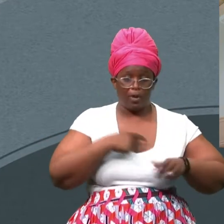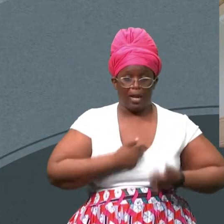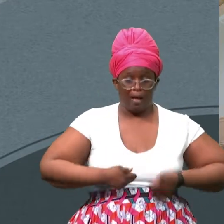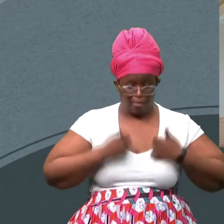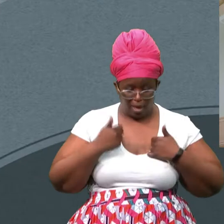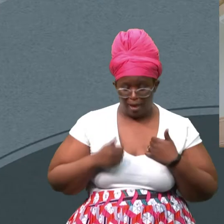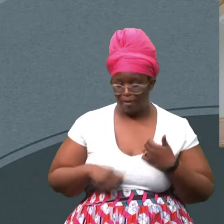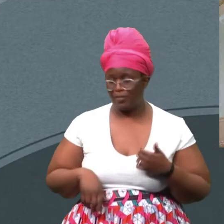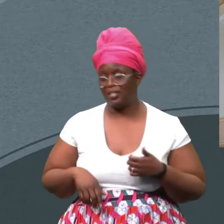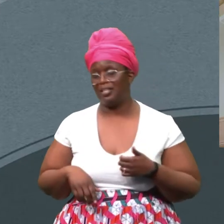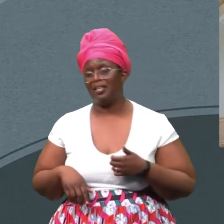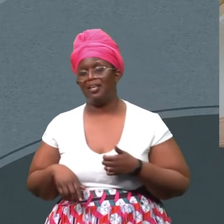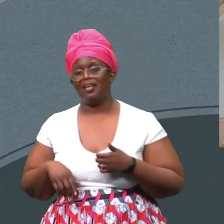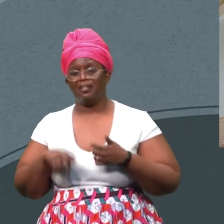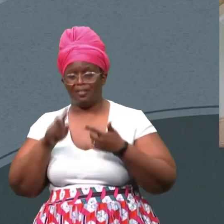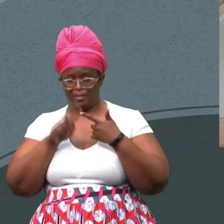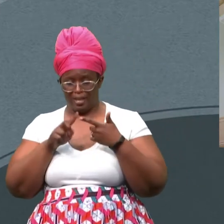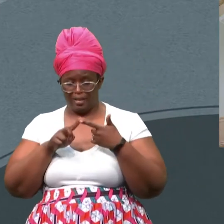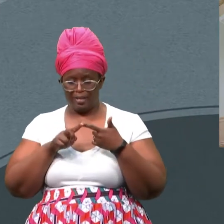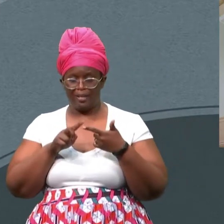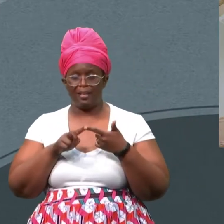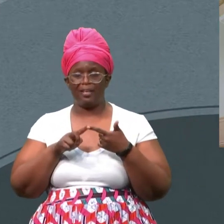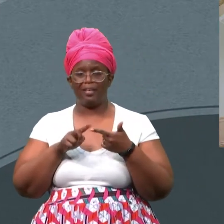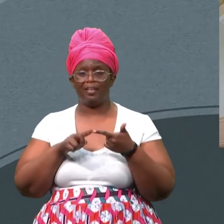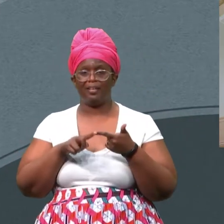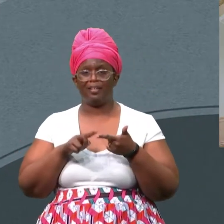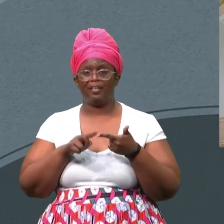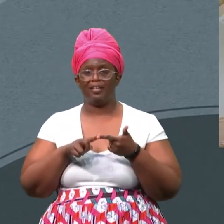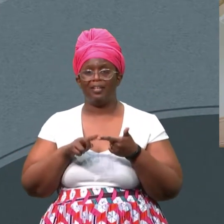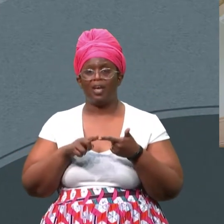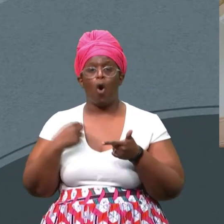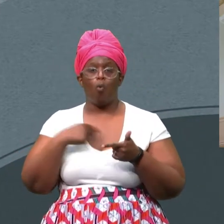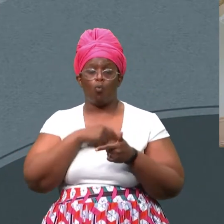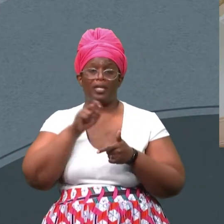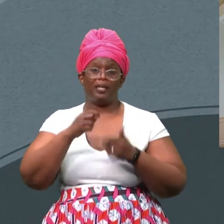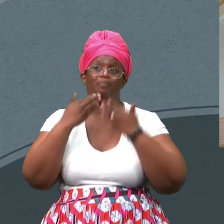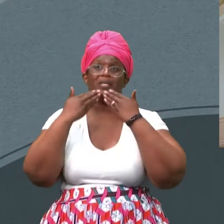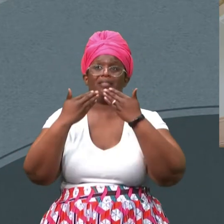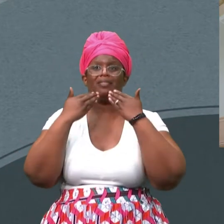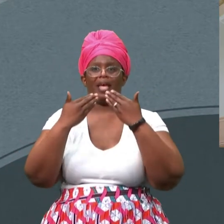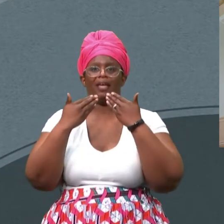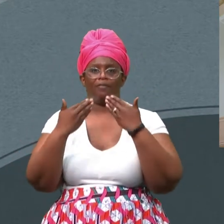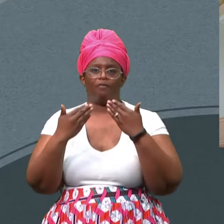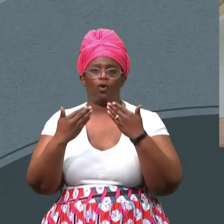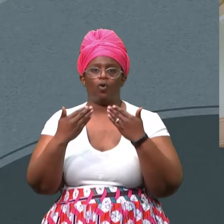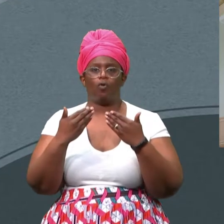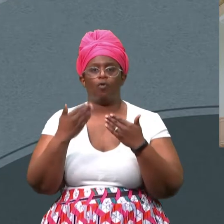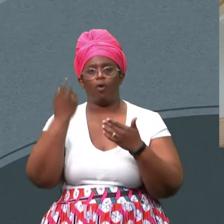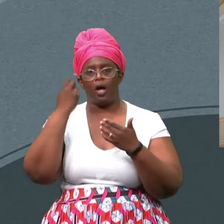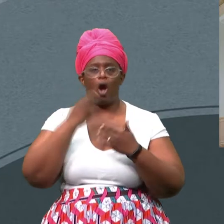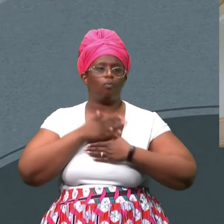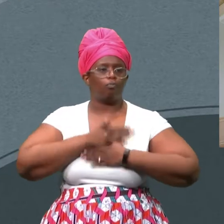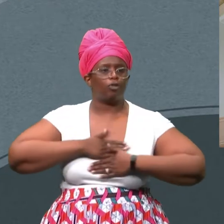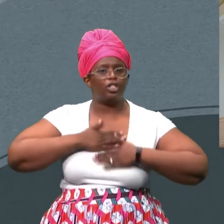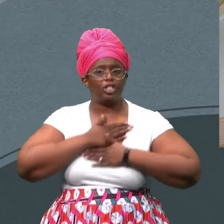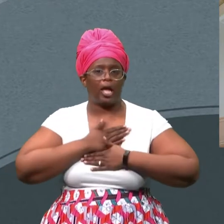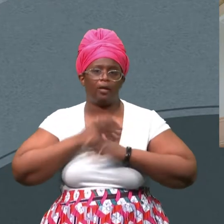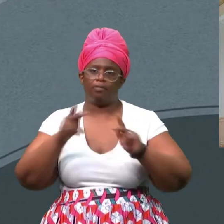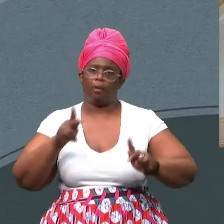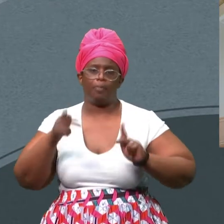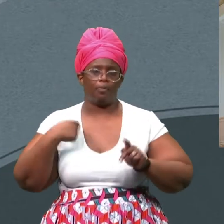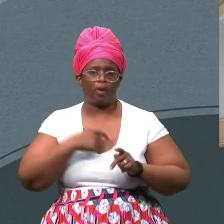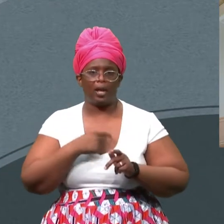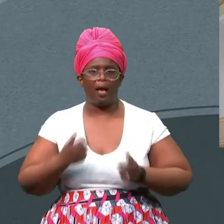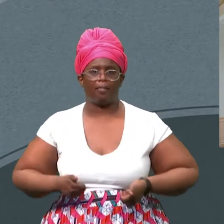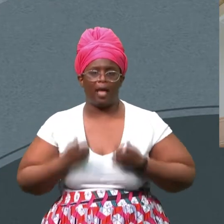life. But secondly, I need to offer grateful praise out of appreciation. Everybody say appreciation. And